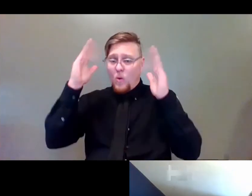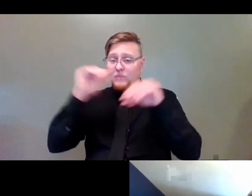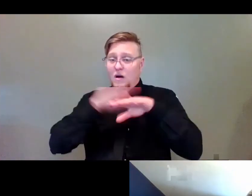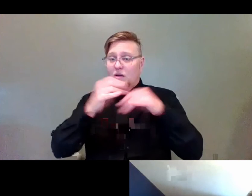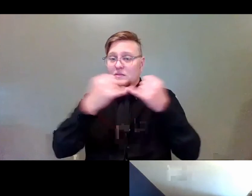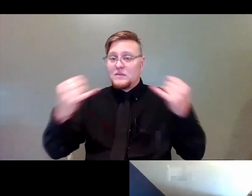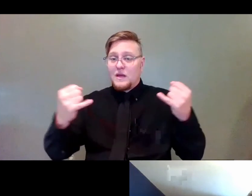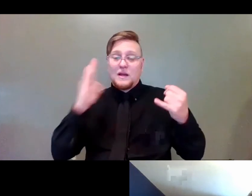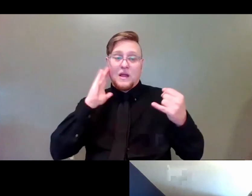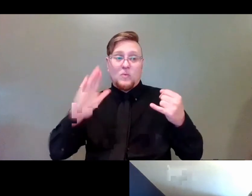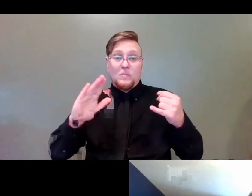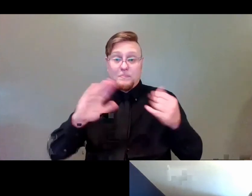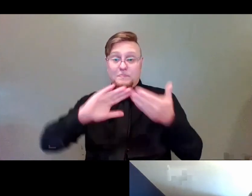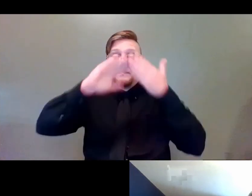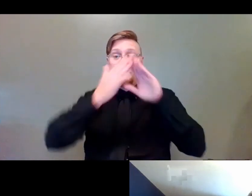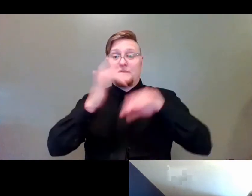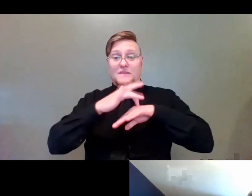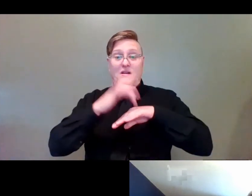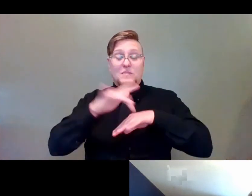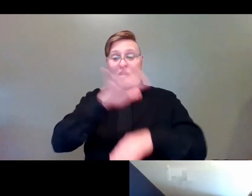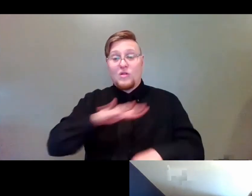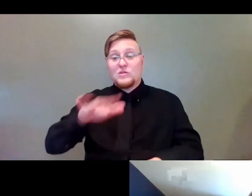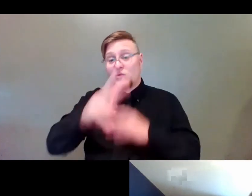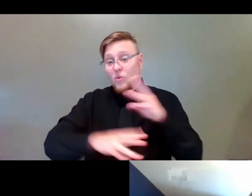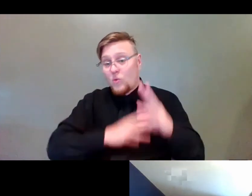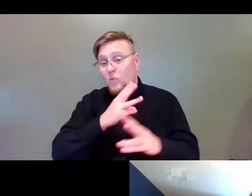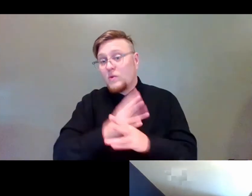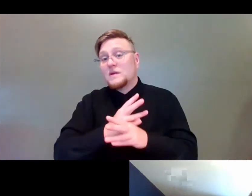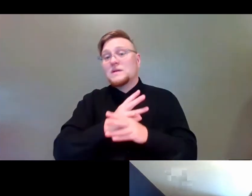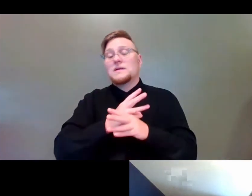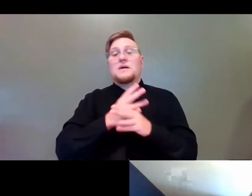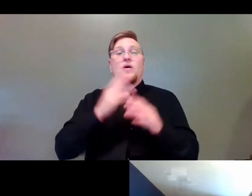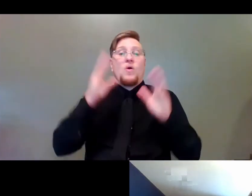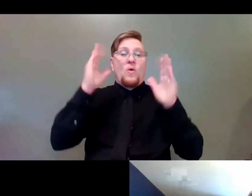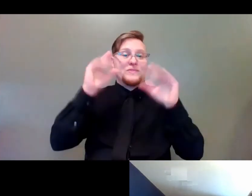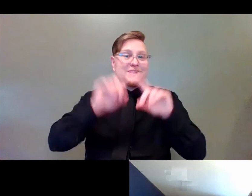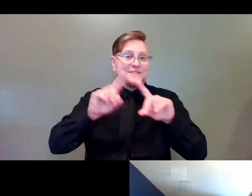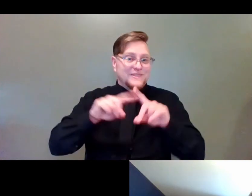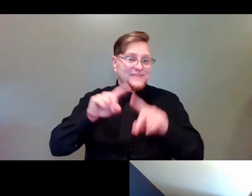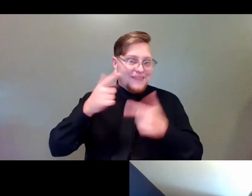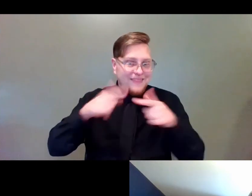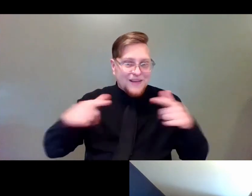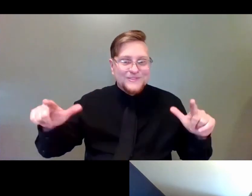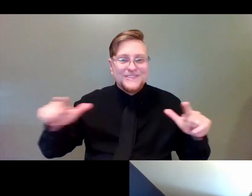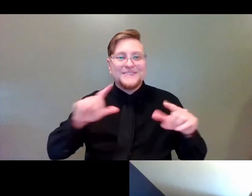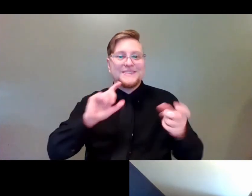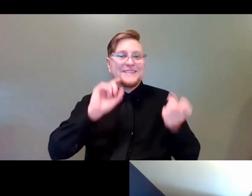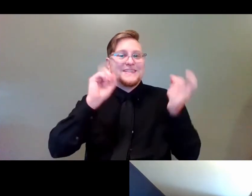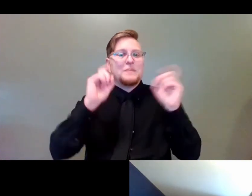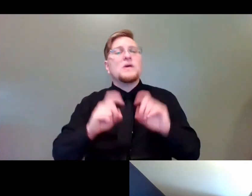available for anyone around the world, maybe also with different languages and accommodations. So, you know, watch our